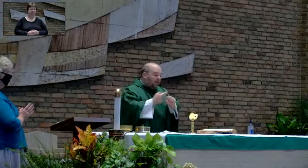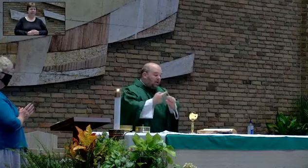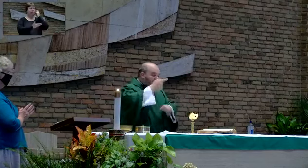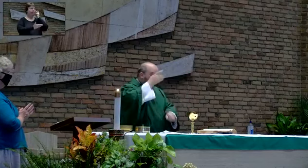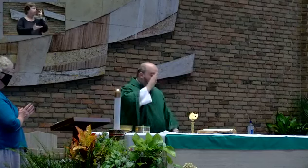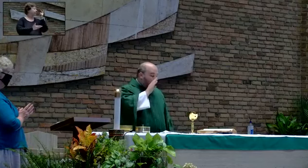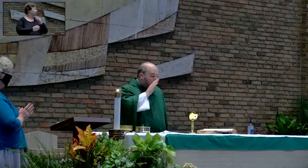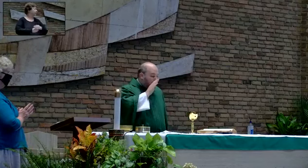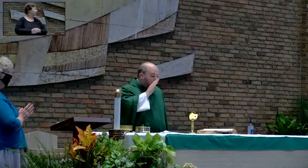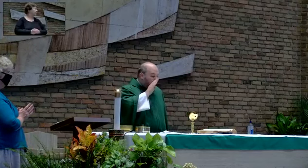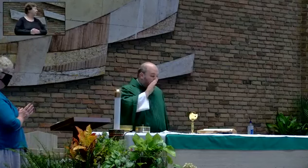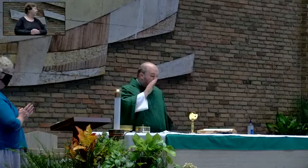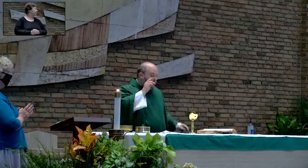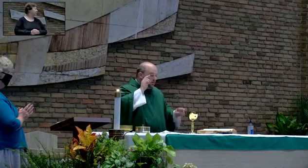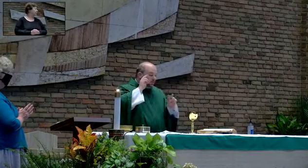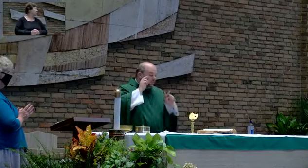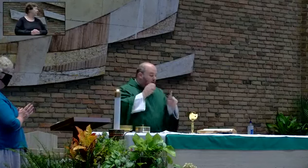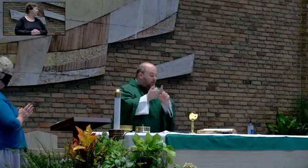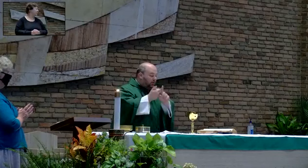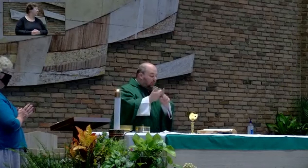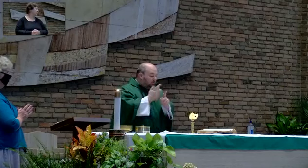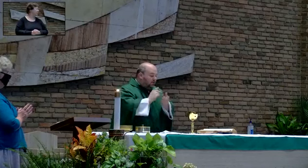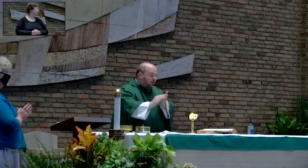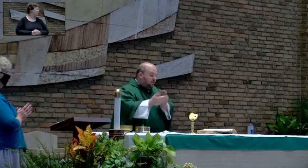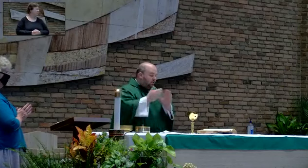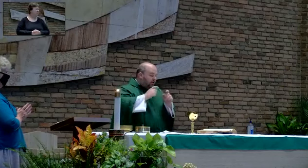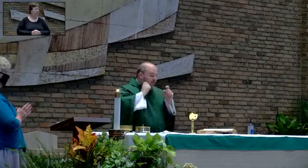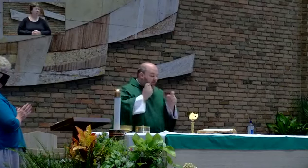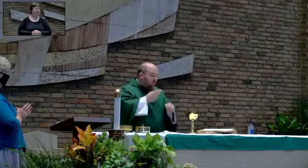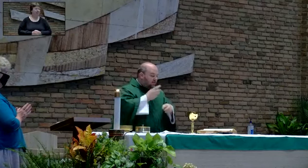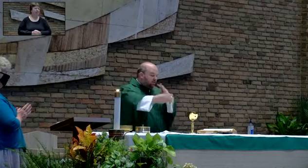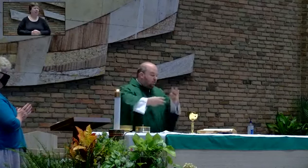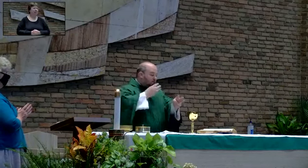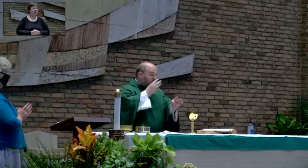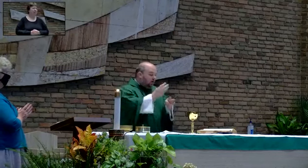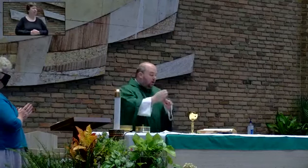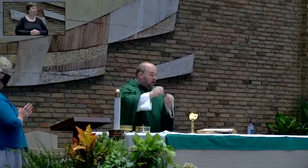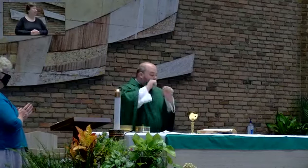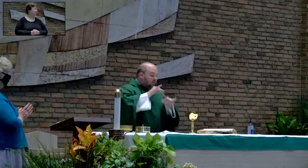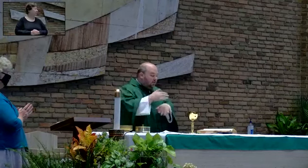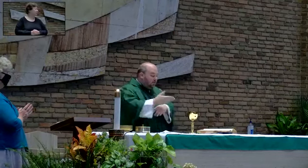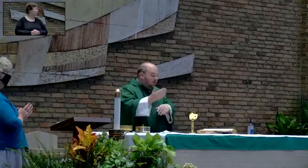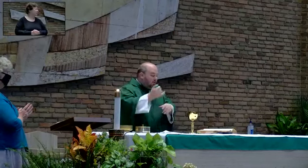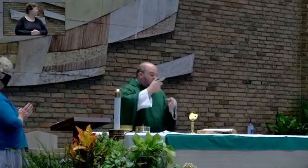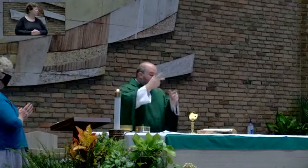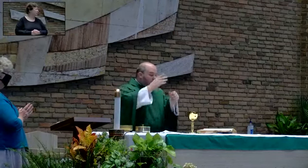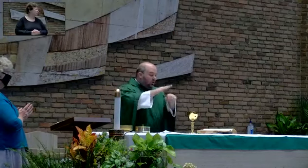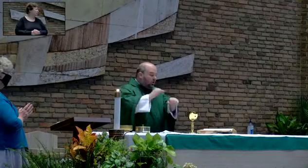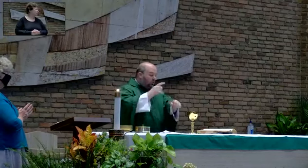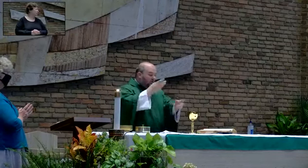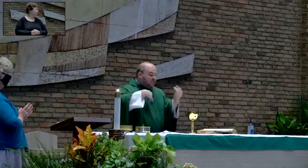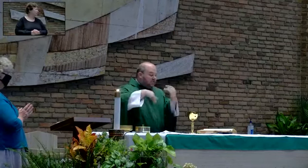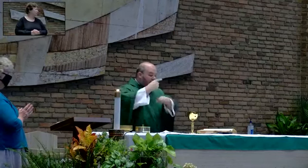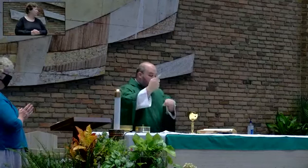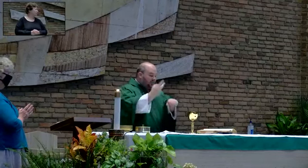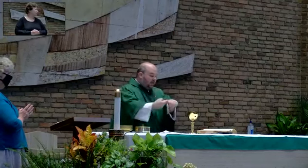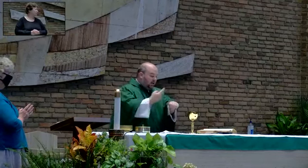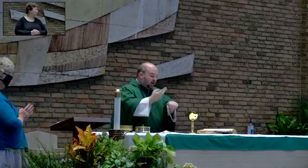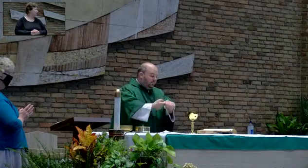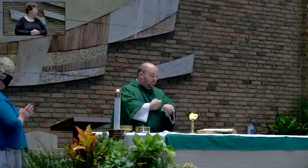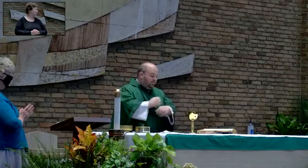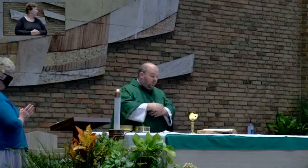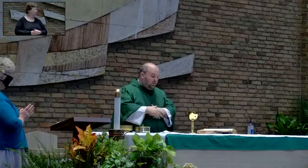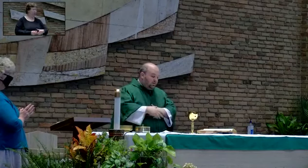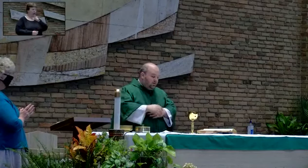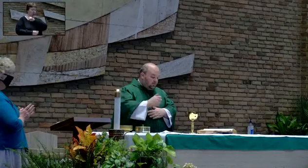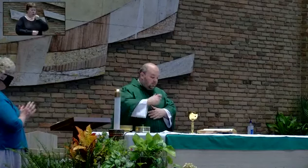Behold the Lamb of God. Behold him who takes away the sins of the world. Blessed are those who are called to the supper of the